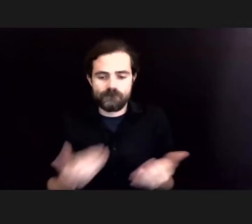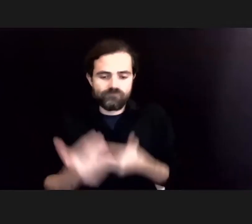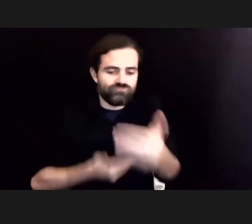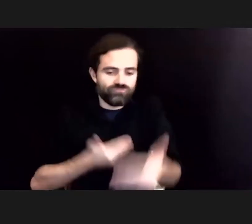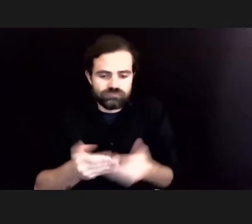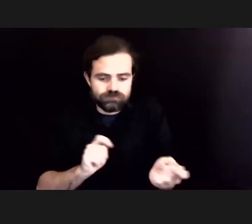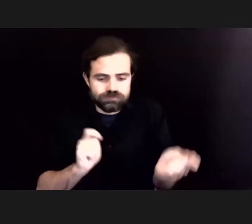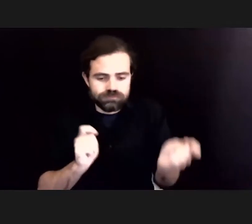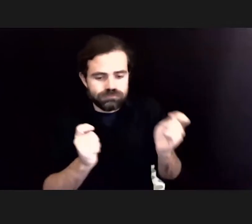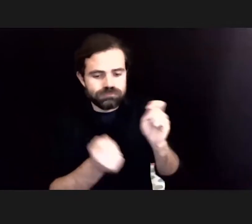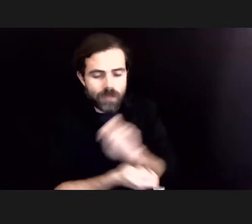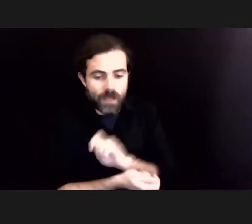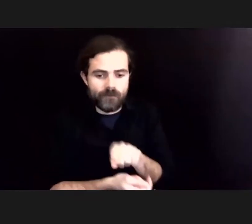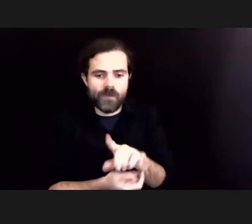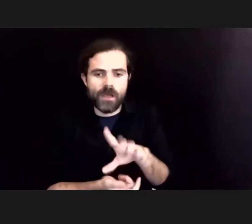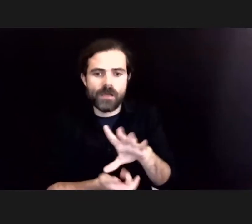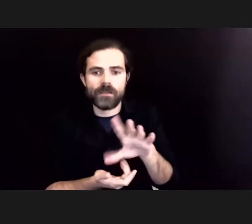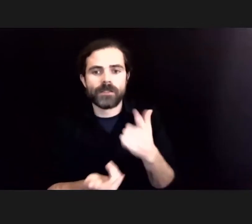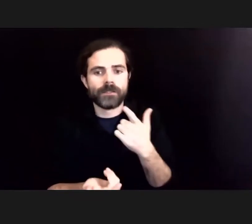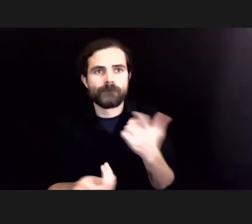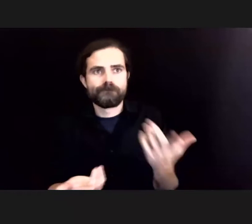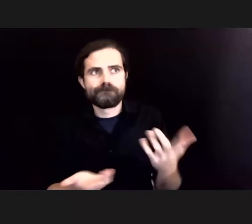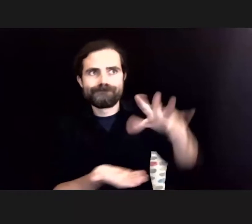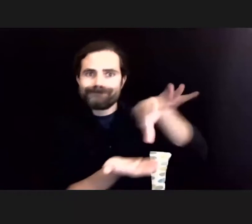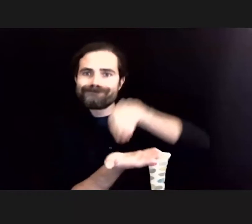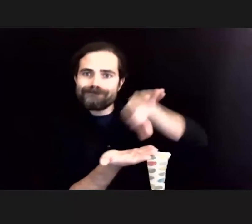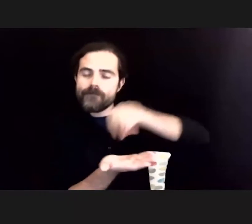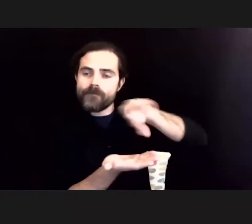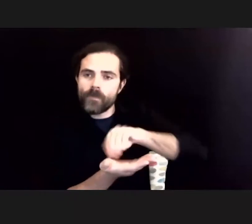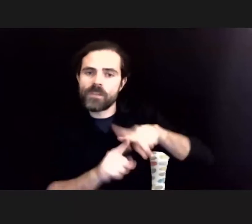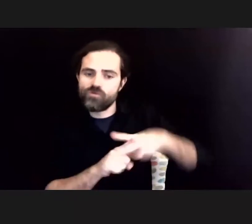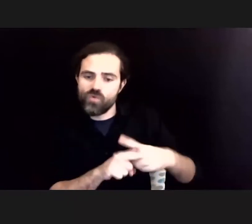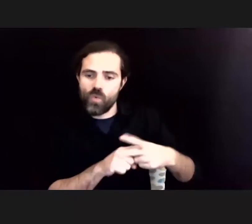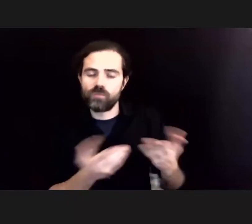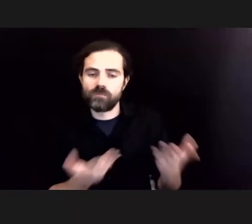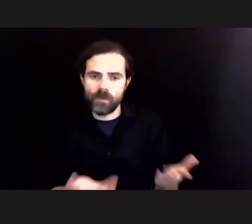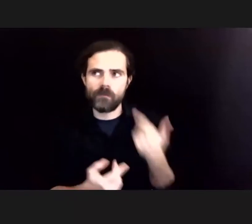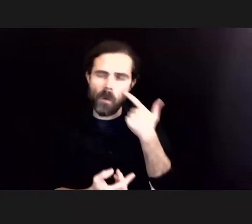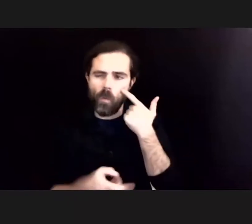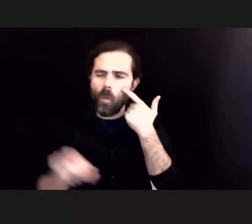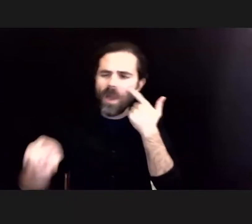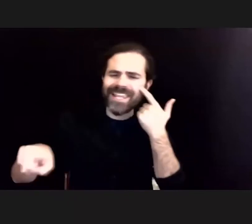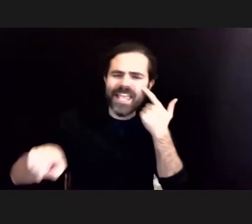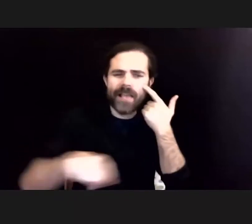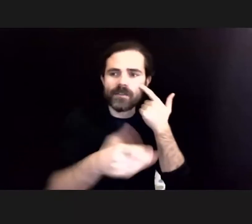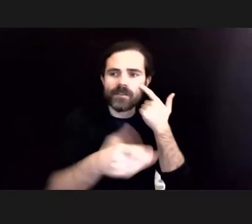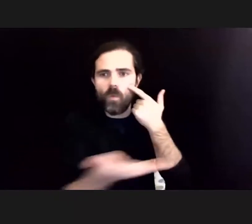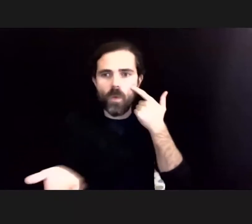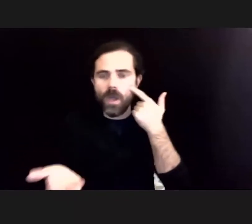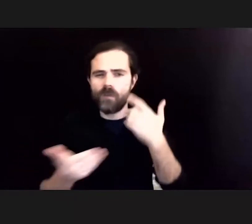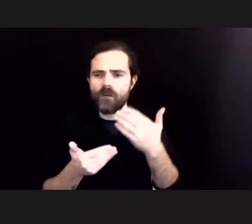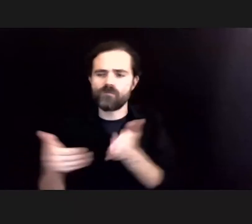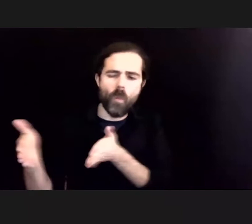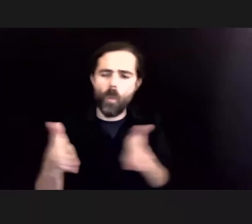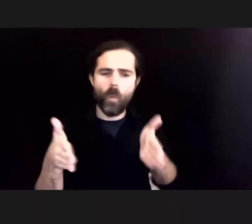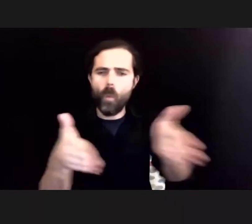and its members, not only to reflect on digitization, but also in what is needed and what's the way forward. Base or